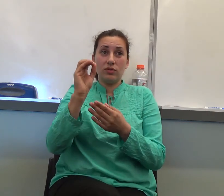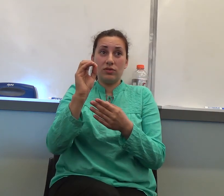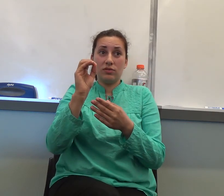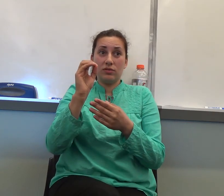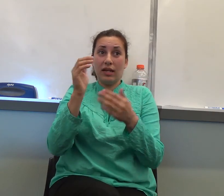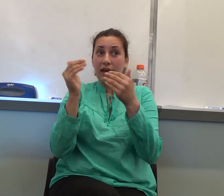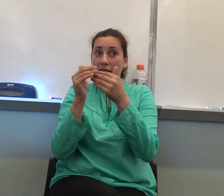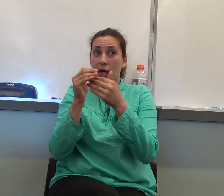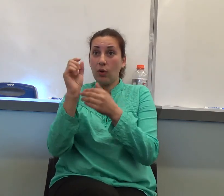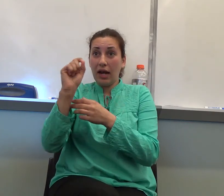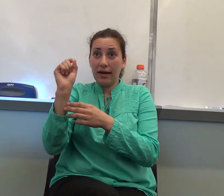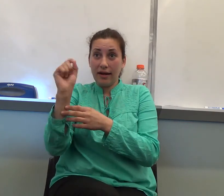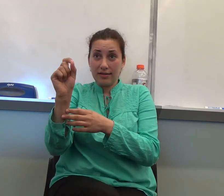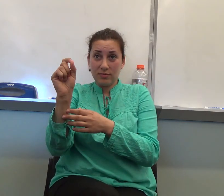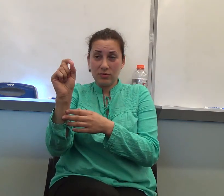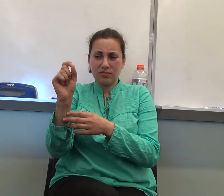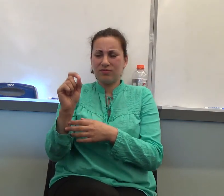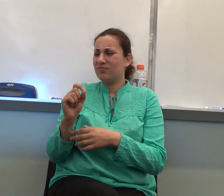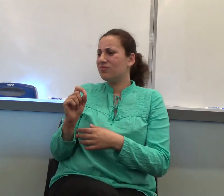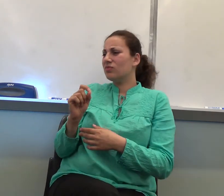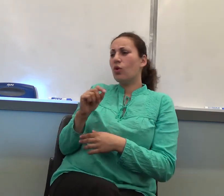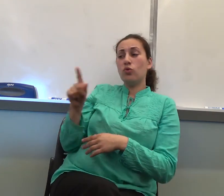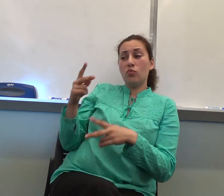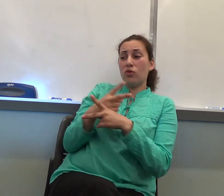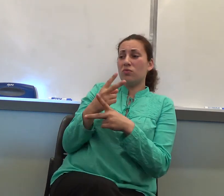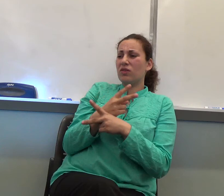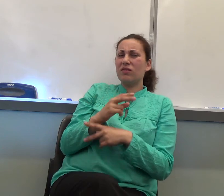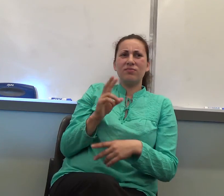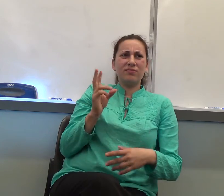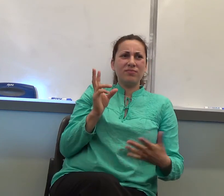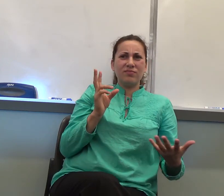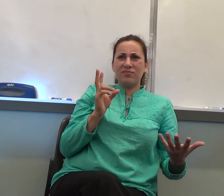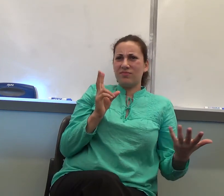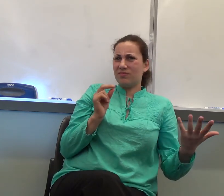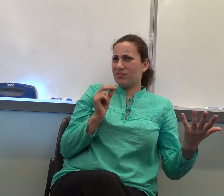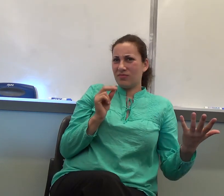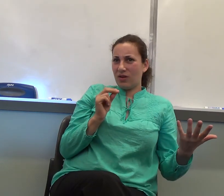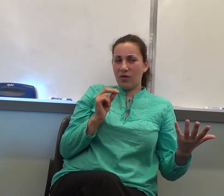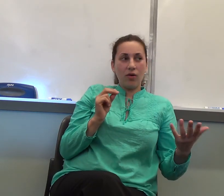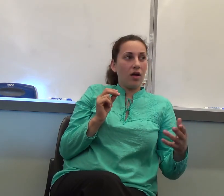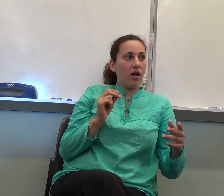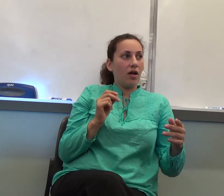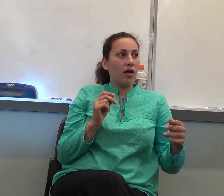And then you No, not when you're multiplying, no. But when you're adding and subtracting?